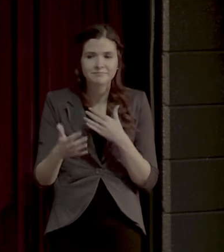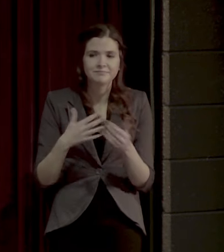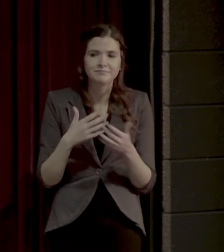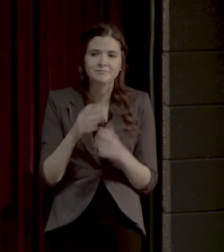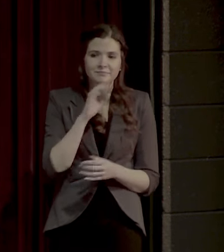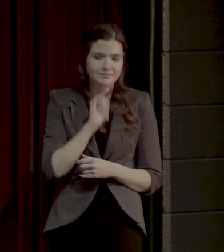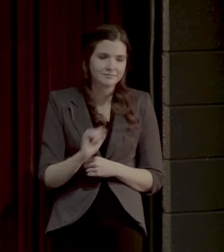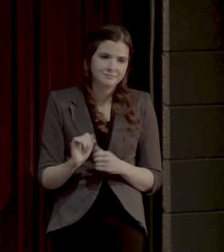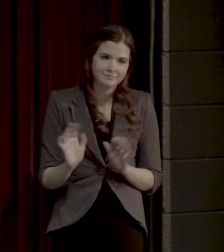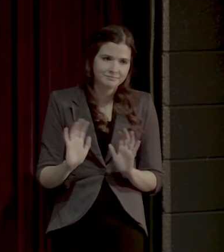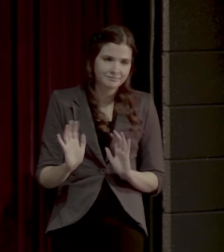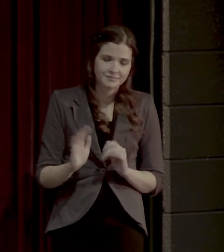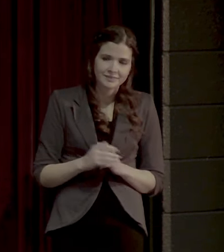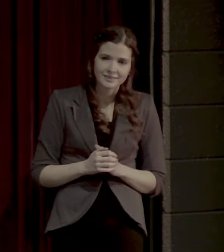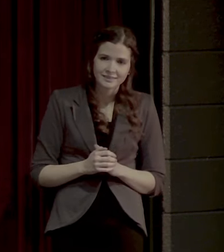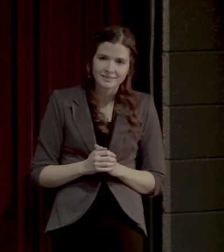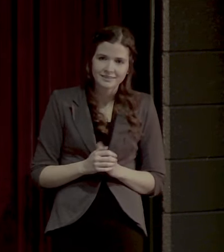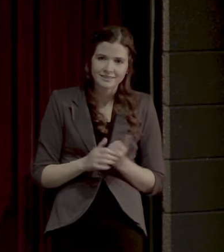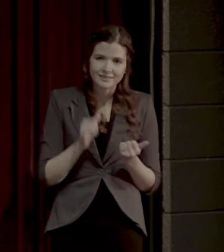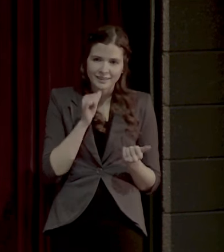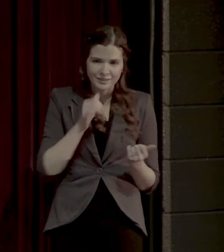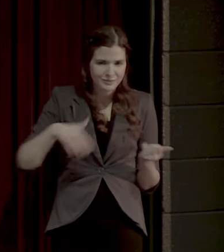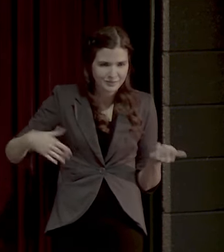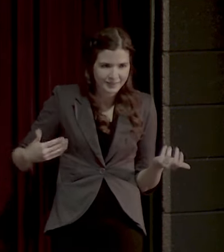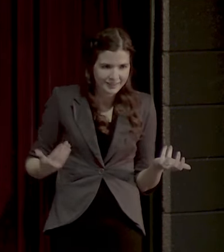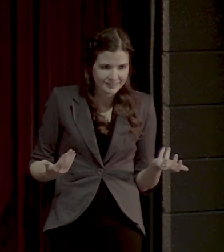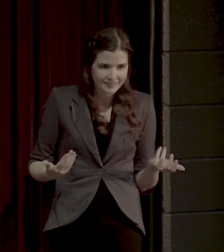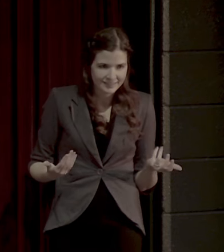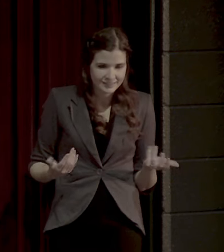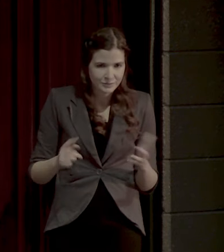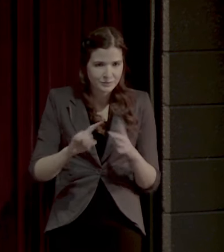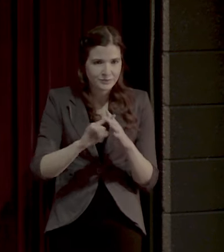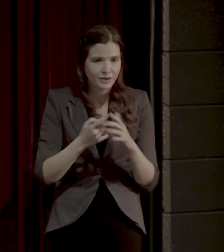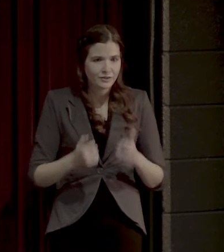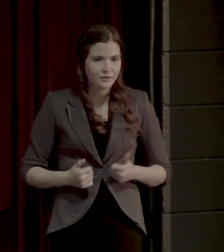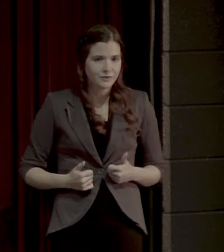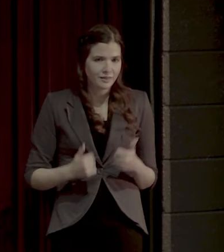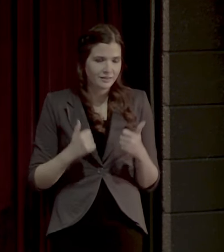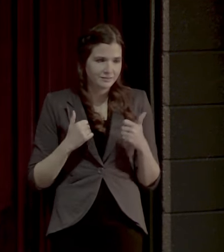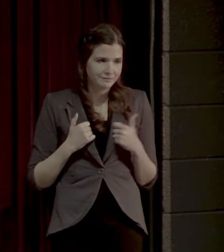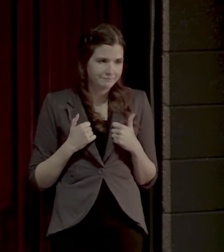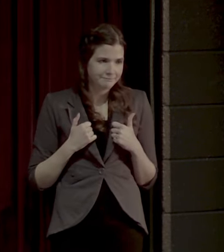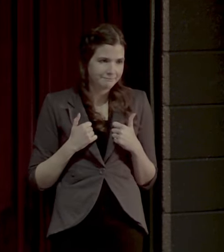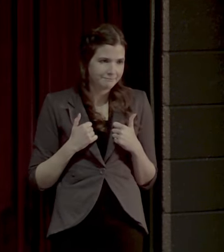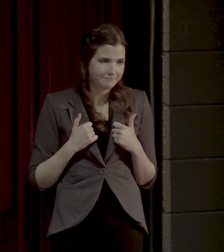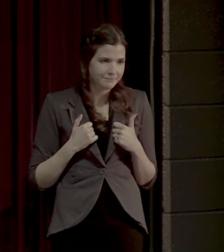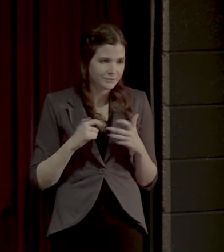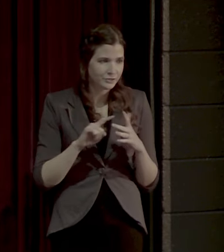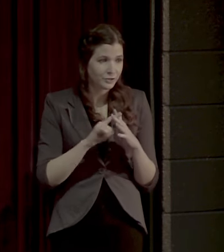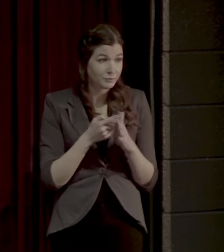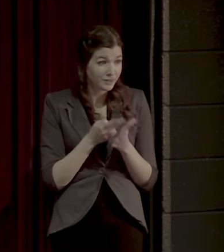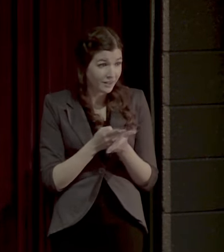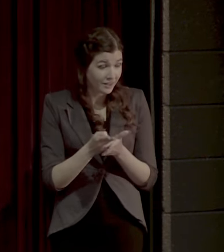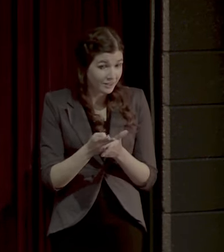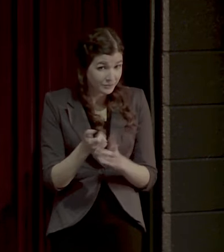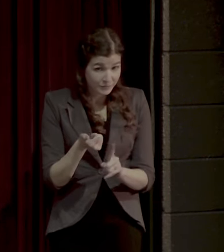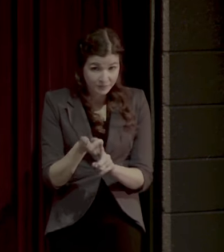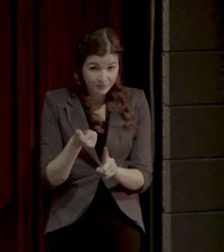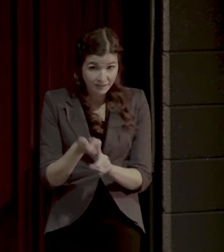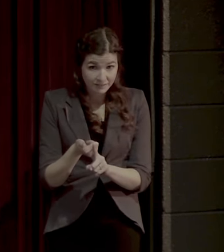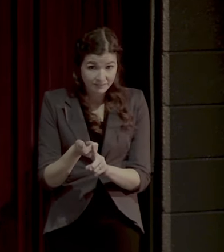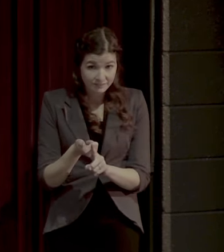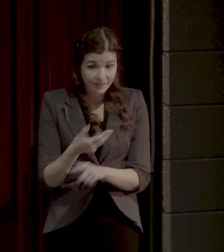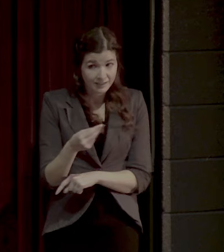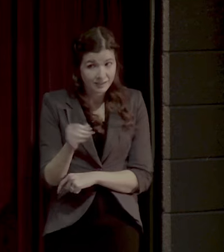what age, it's not too late. It's not too late to start living, to start being honest with yourselves and